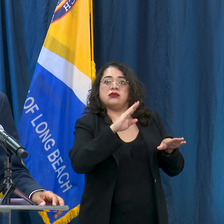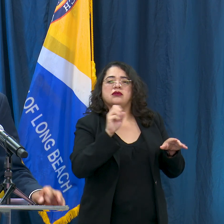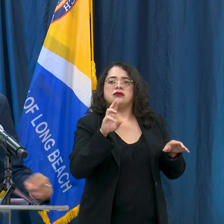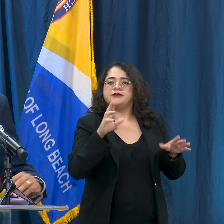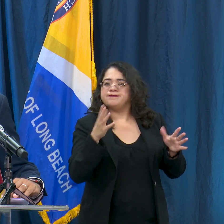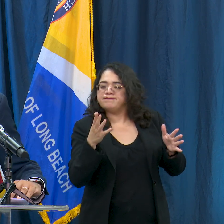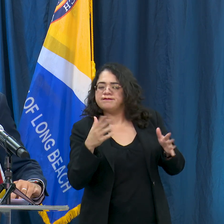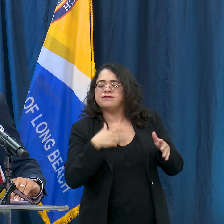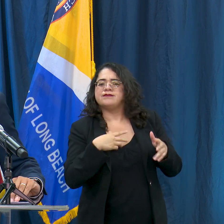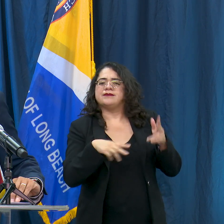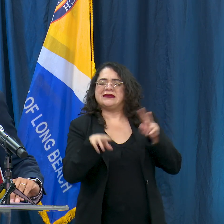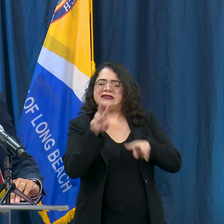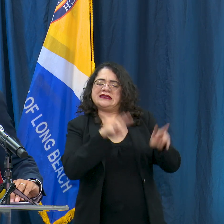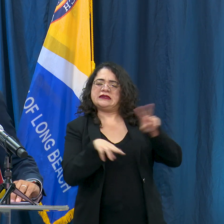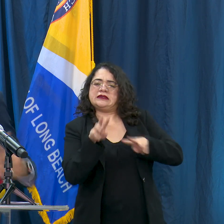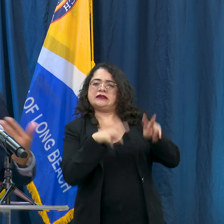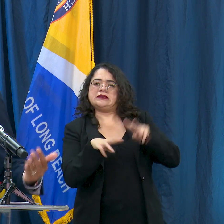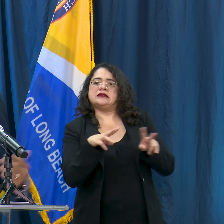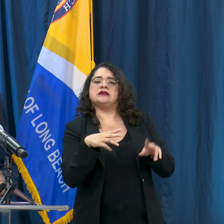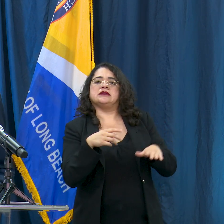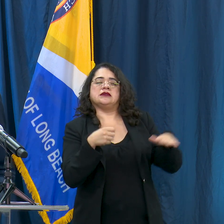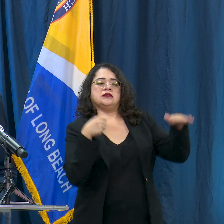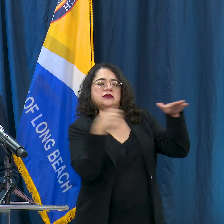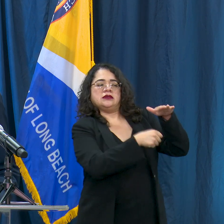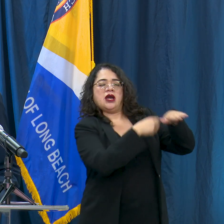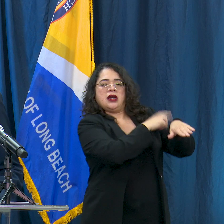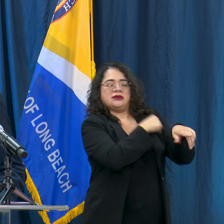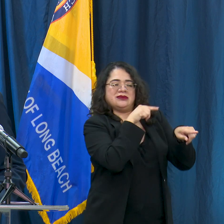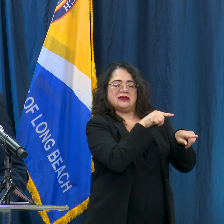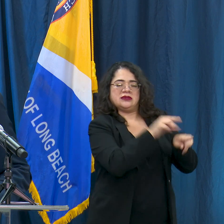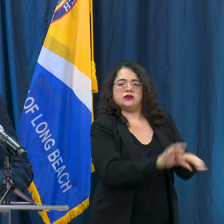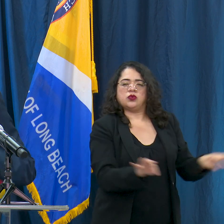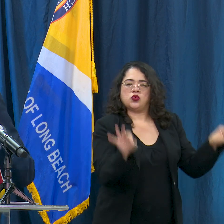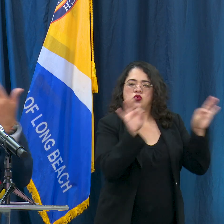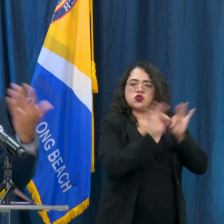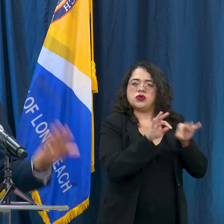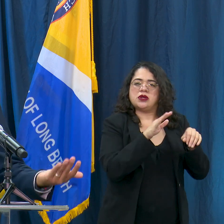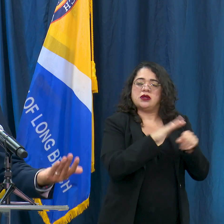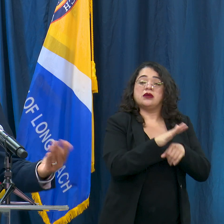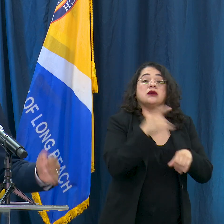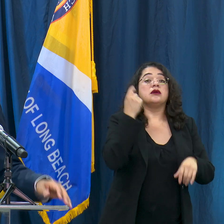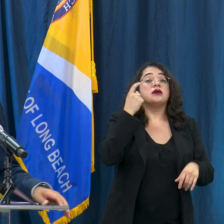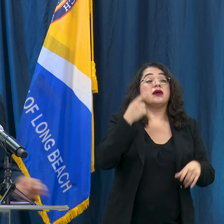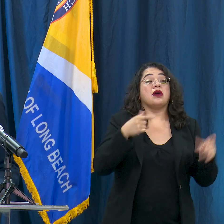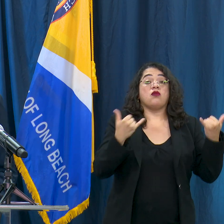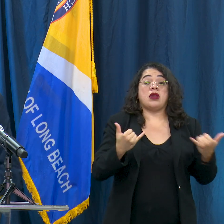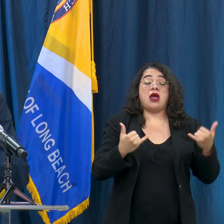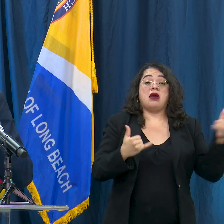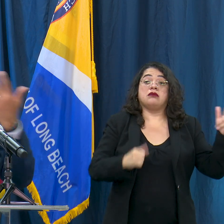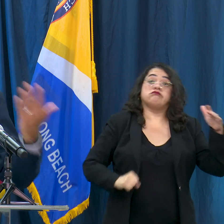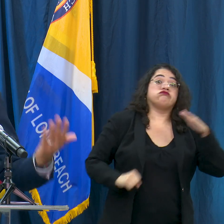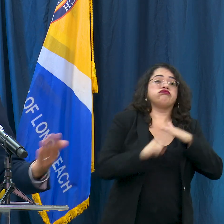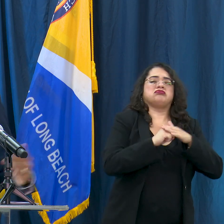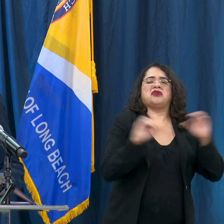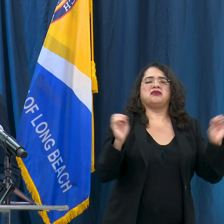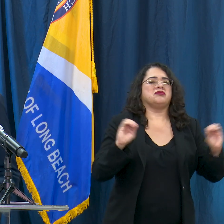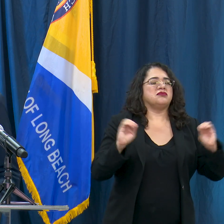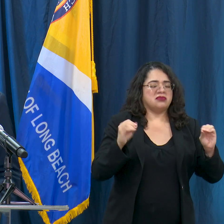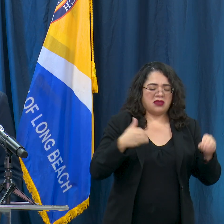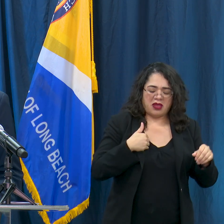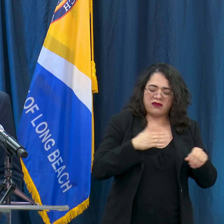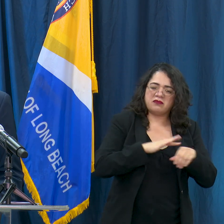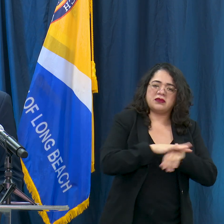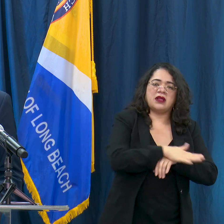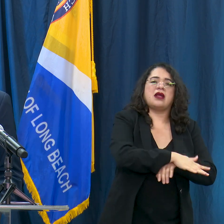as it relates to hospitalizations. But we also know that we have plenty of room in our hospitals, and we have plenty of ventilators, and we